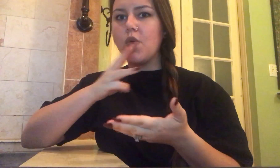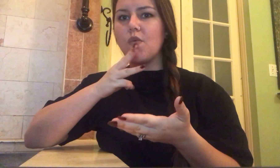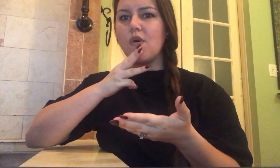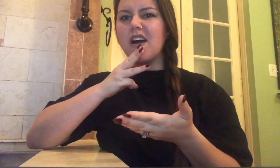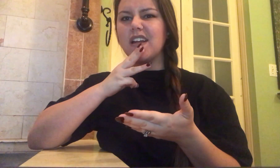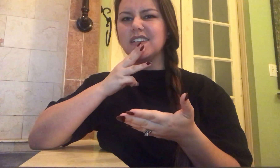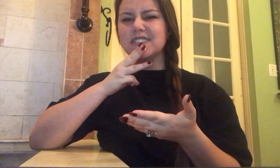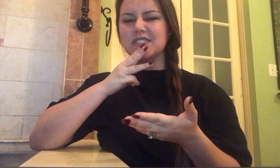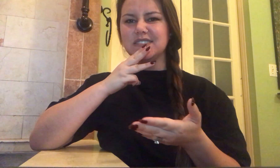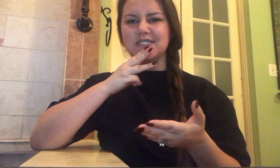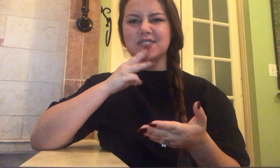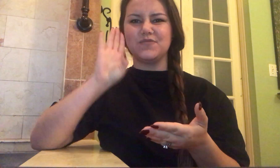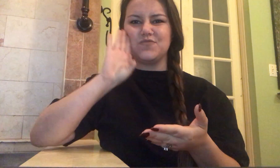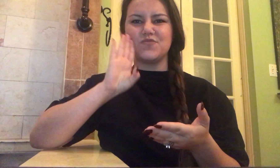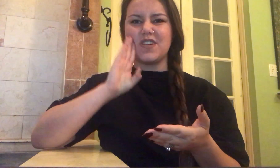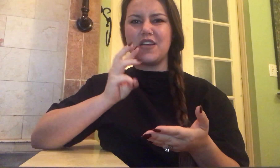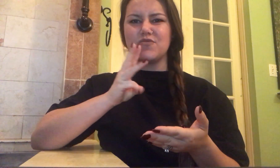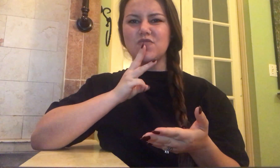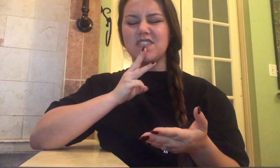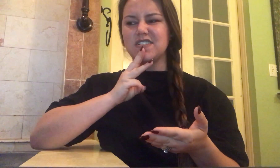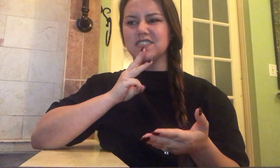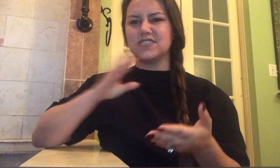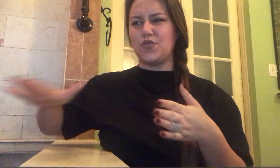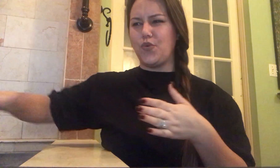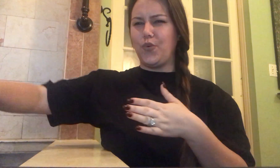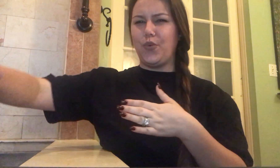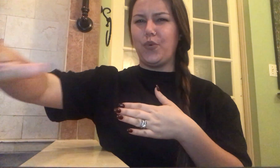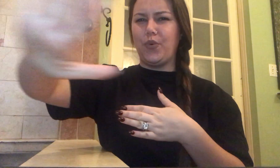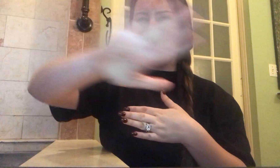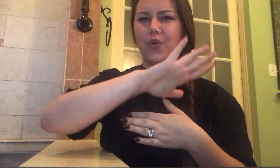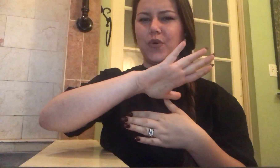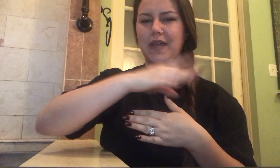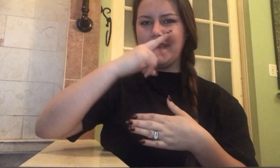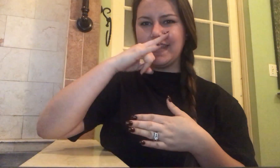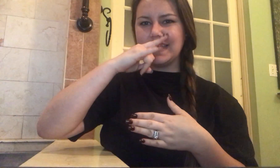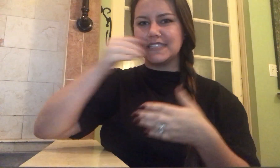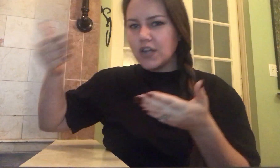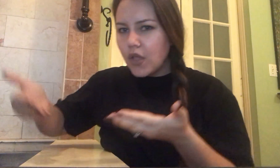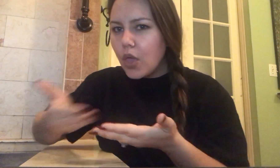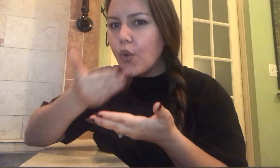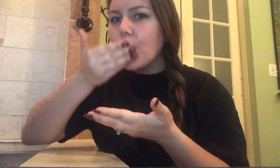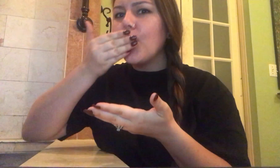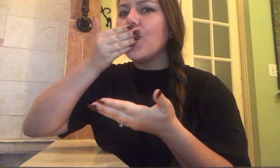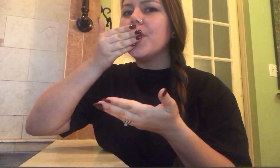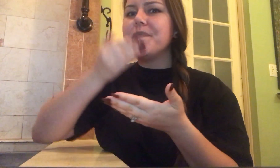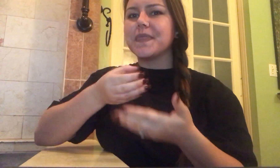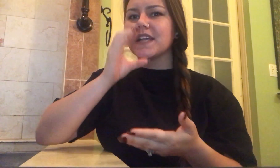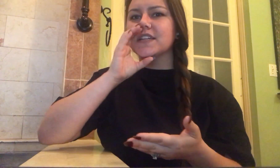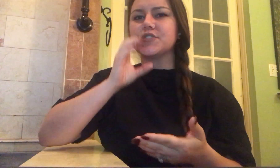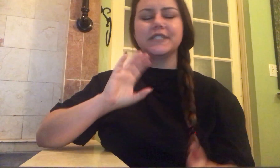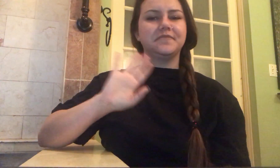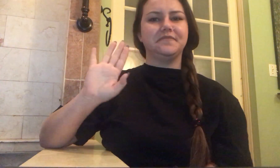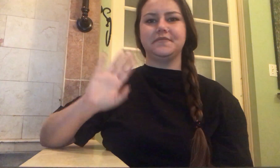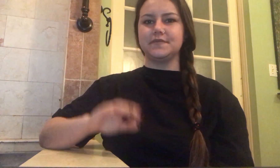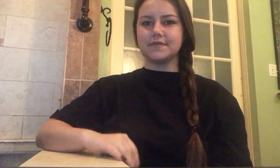my former life, I was selling $10 bottles of Pellegrino in nightclubs to people who didn't even drink them. And I learned that half of the